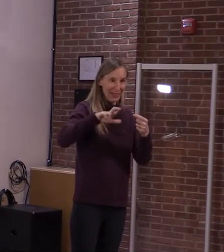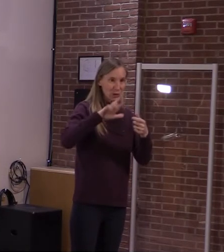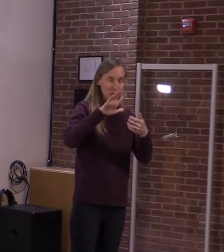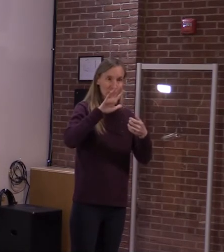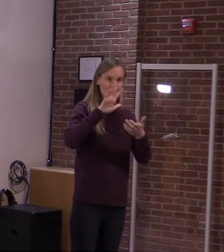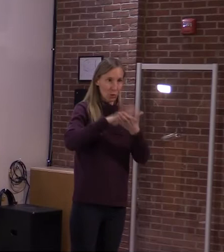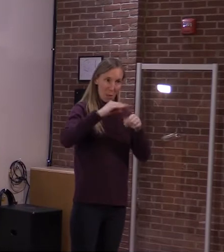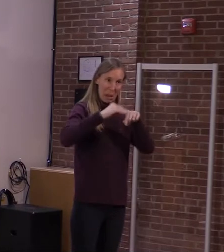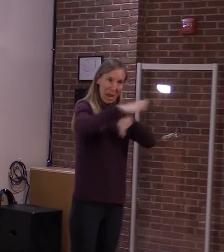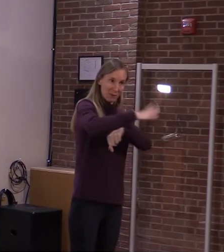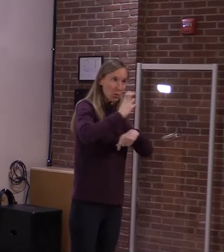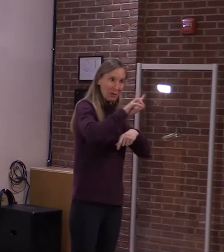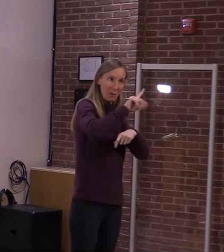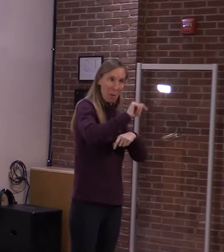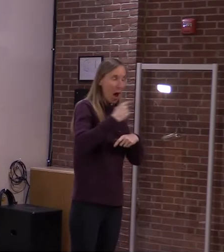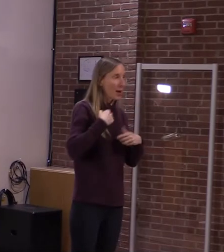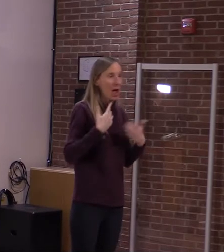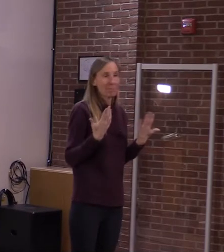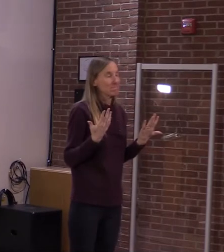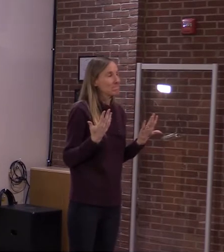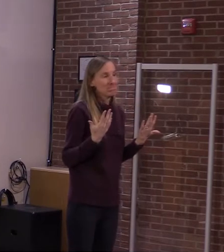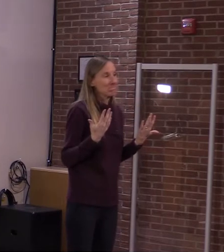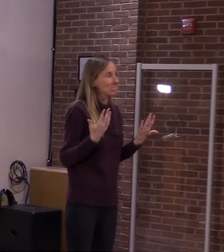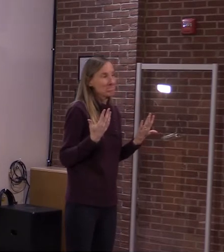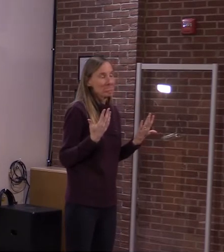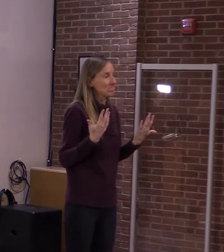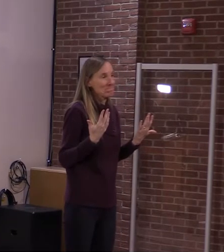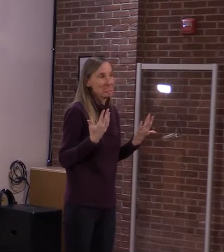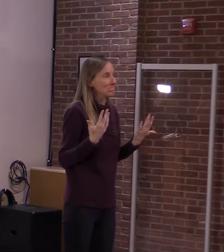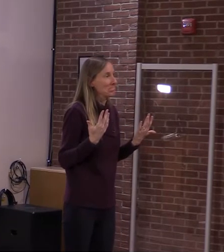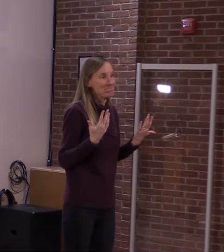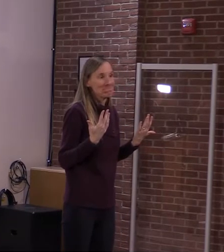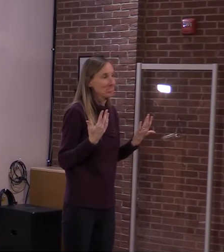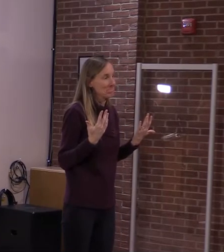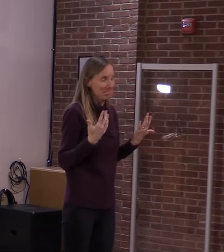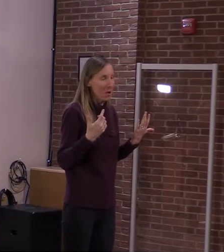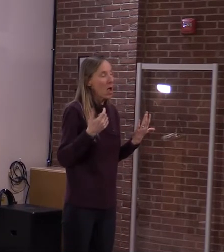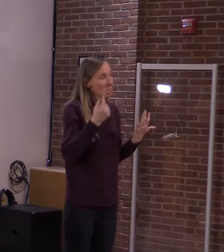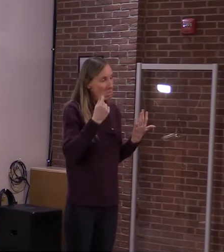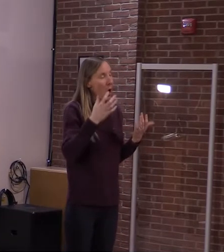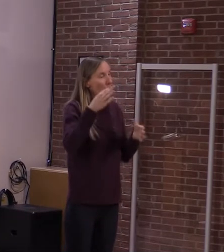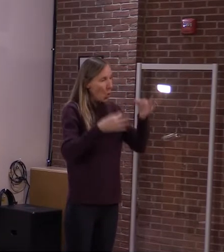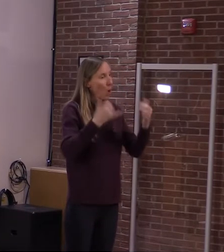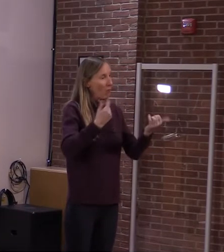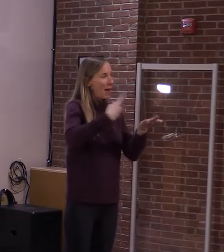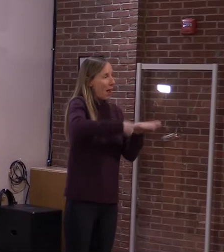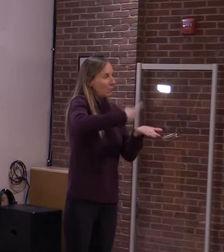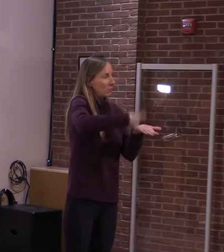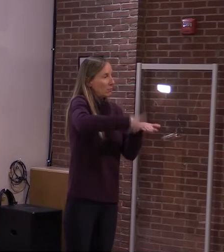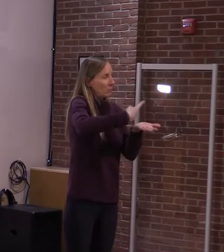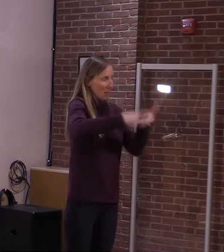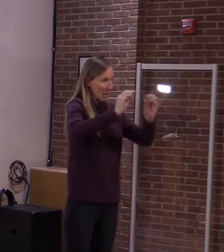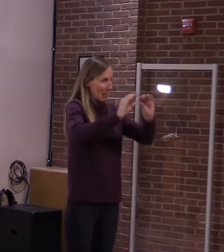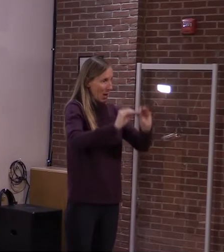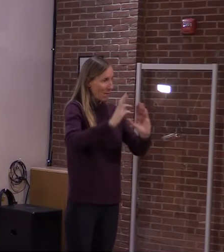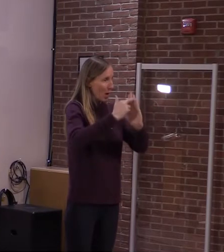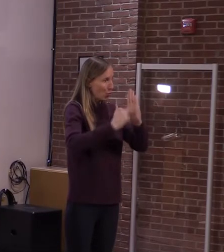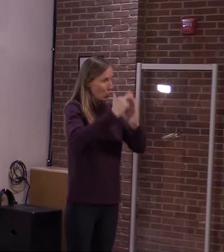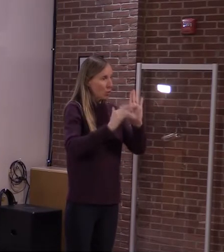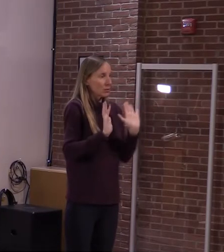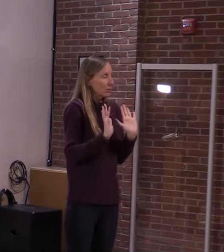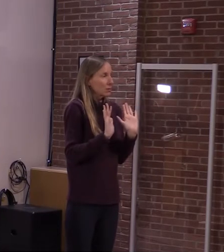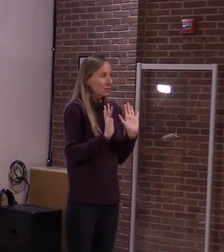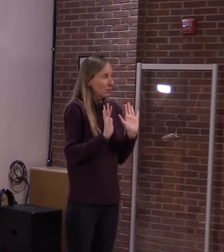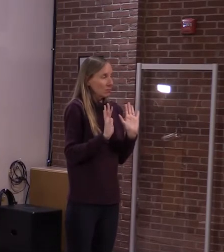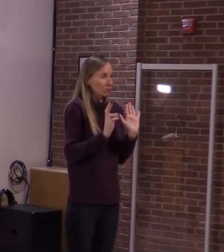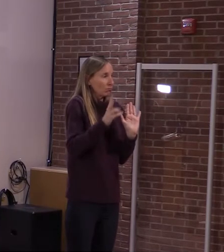guess, from my perspective, I think we can understand that the courts are actively engaged in clarifying this context,